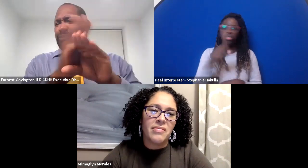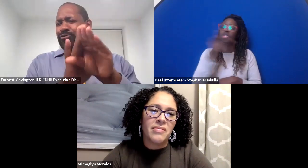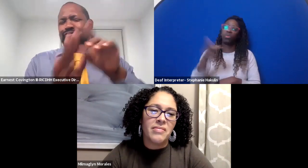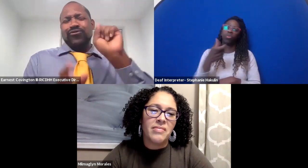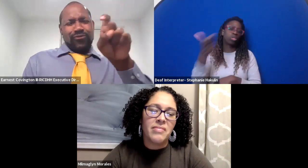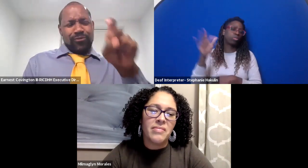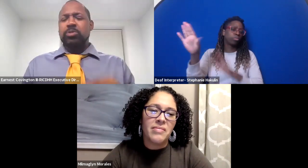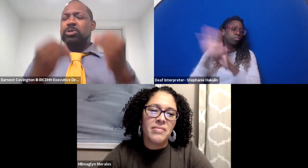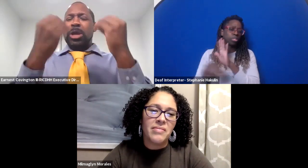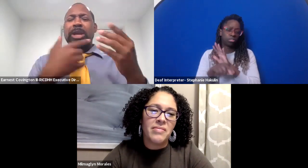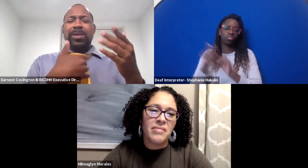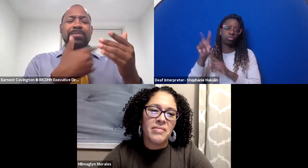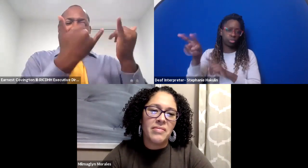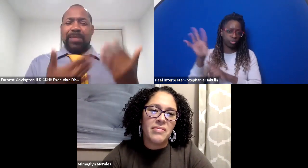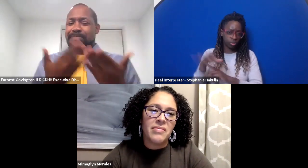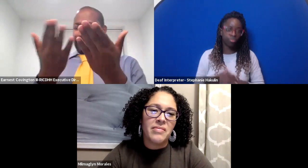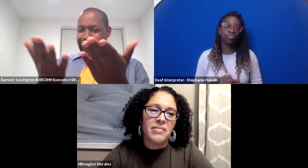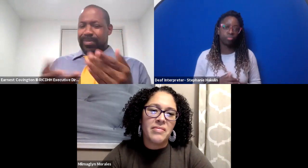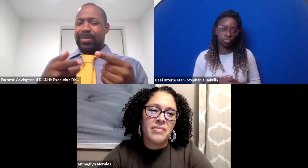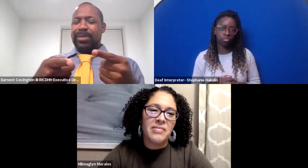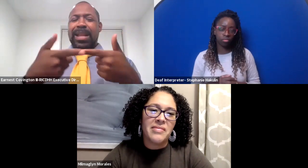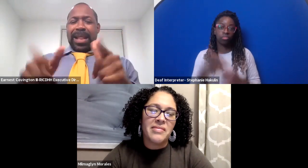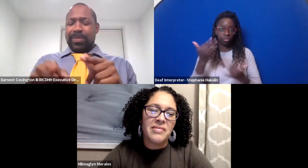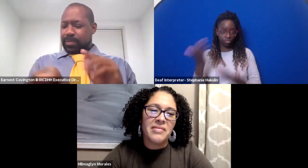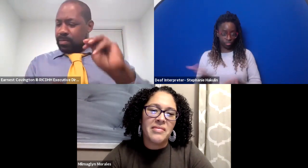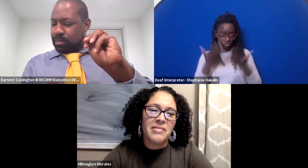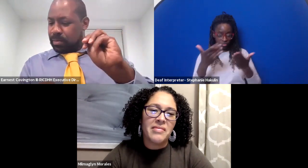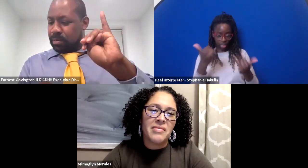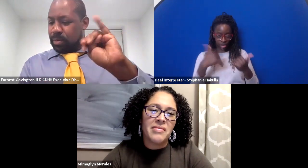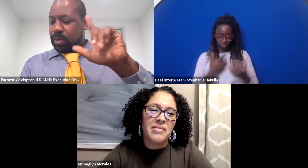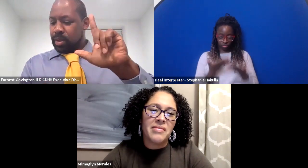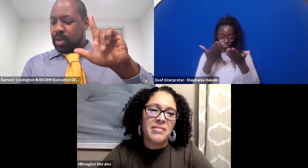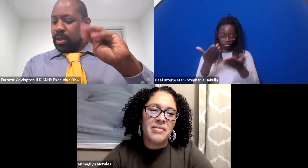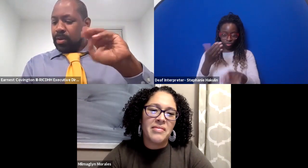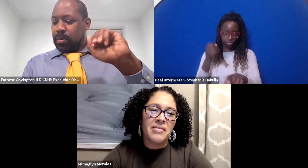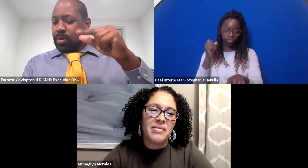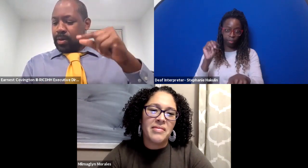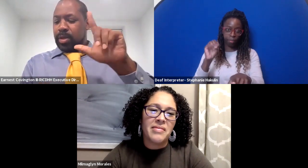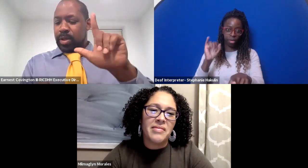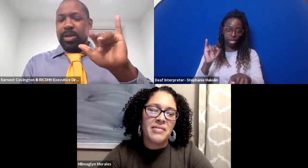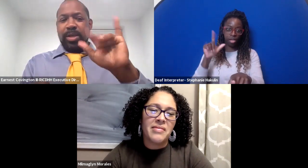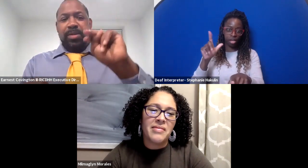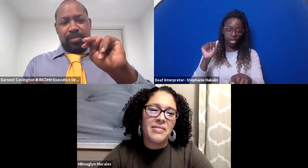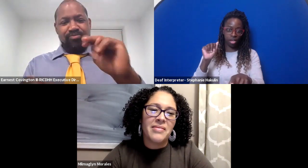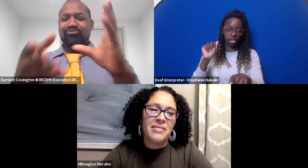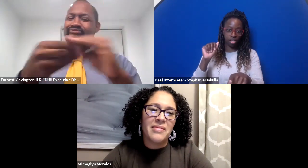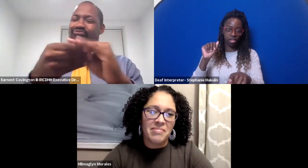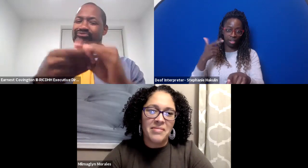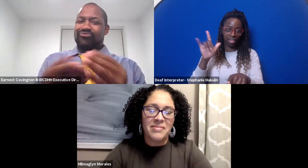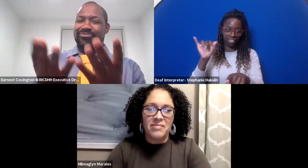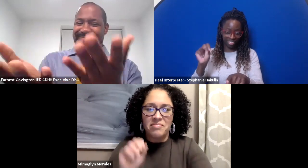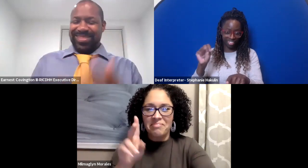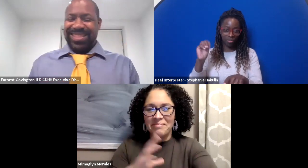to her journey of everything that she went through during her school years. And of course, as I